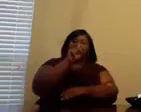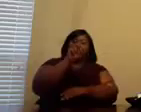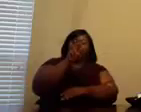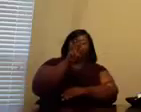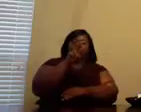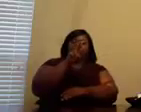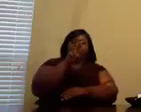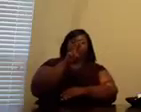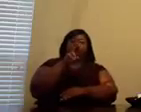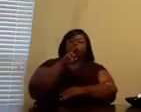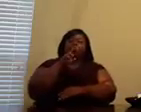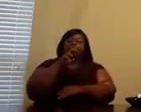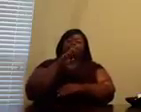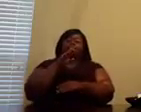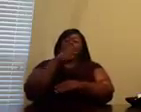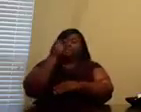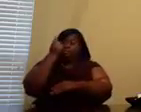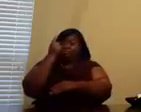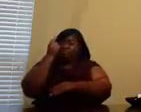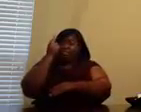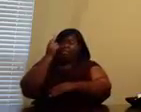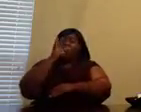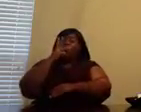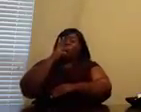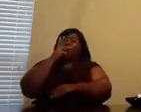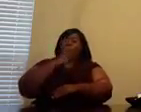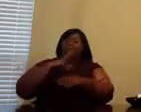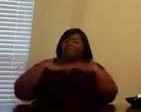Some women release more, some women release less.